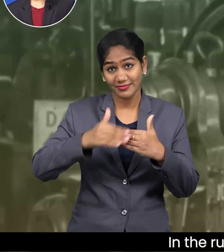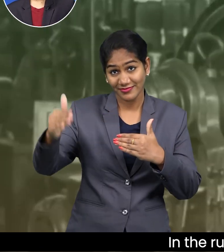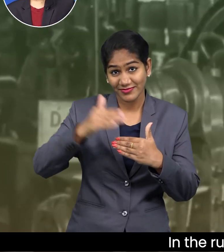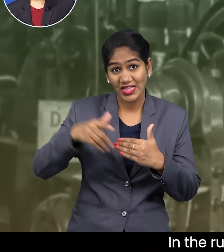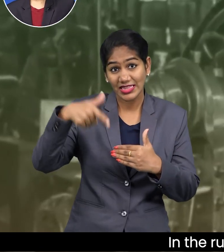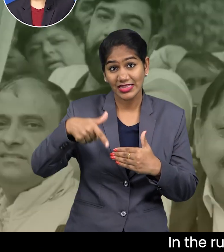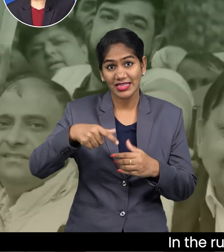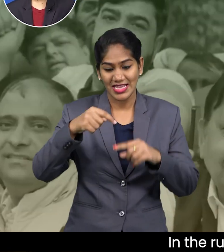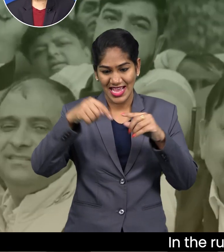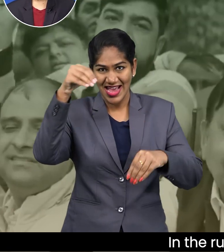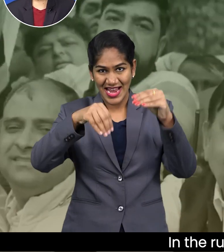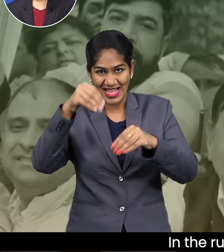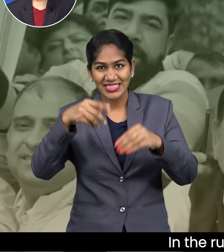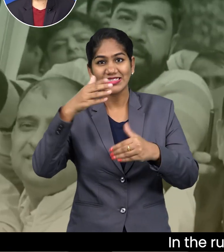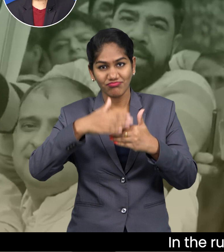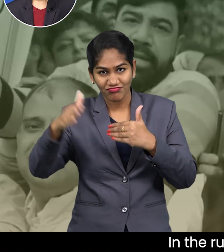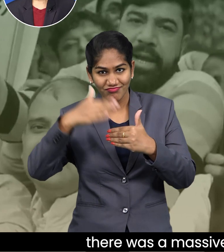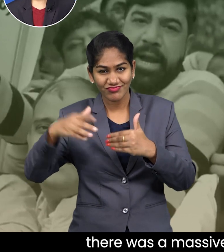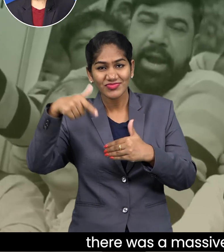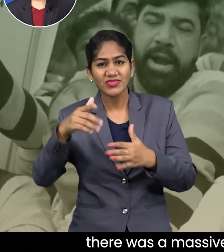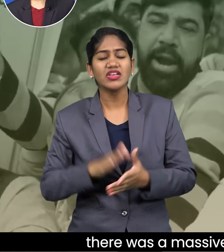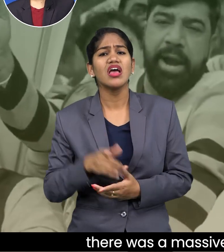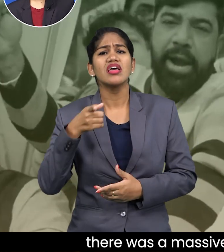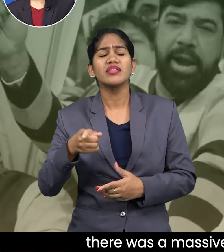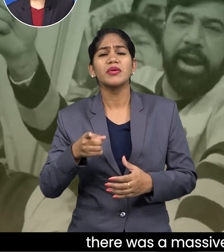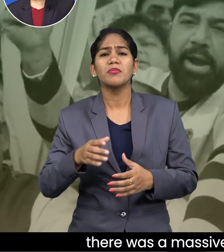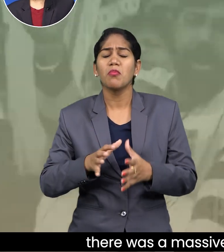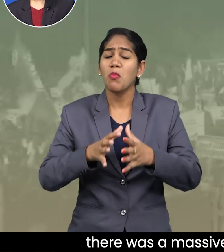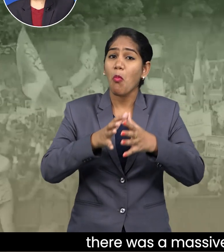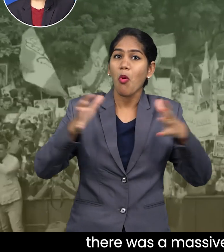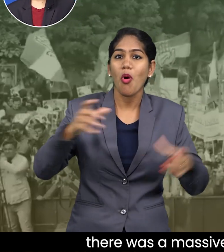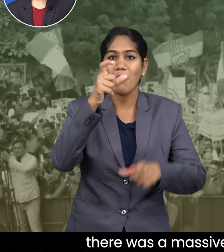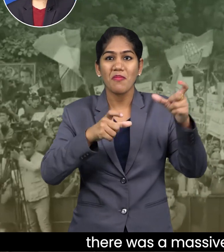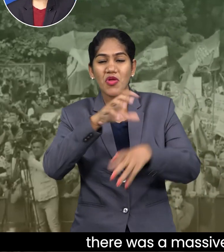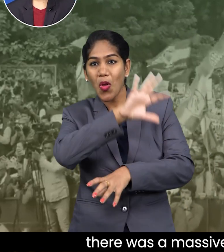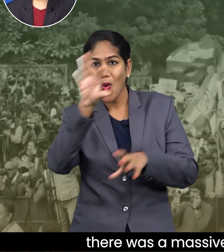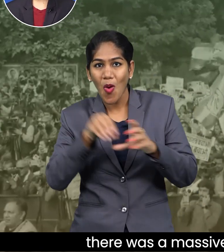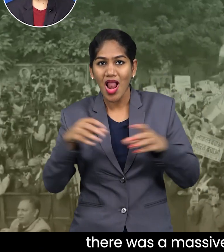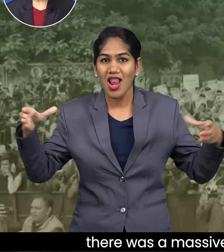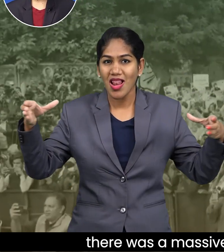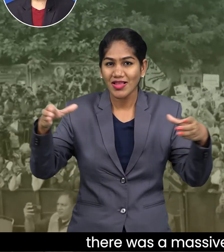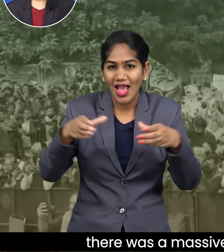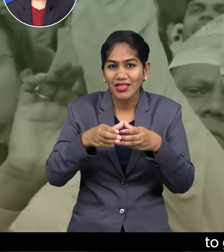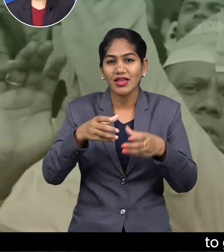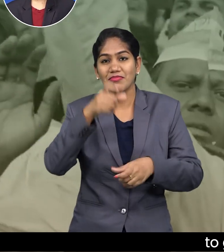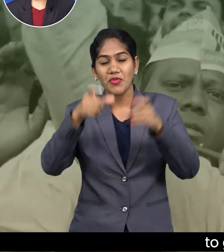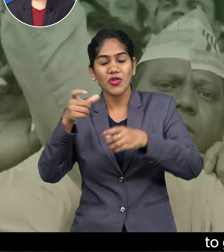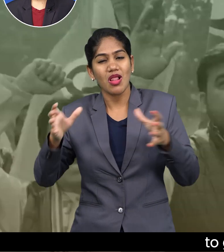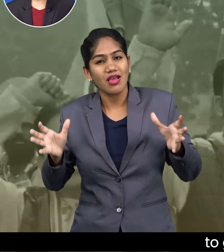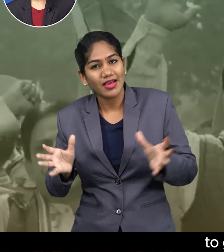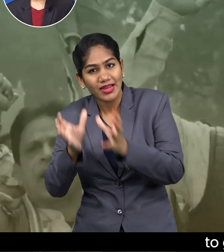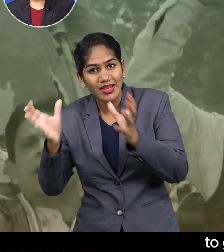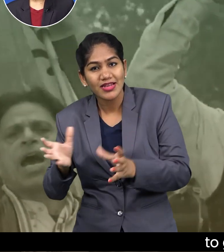In the run-up to the elections, there was a massive campaign to encourage people to go